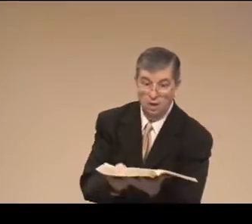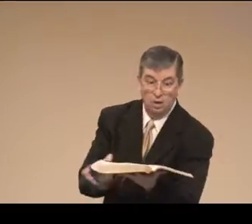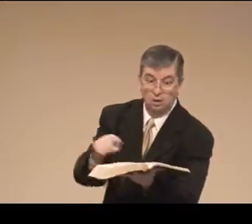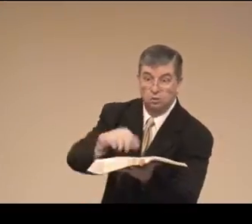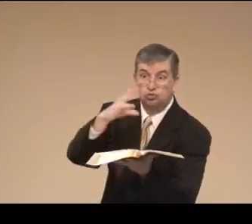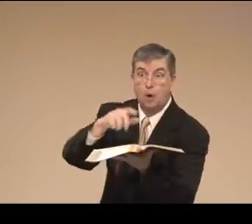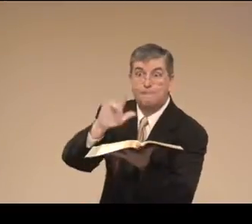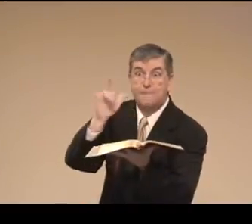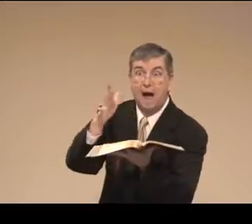in Scripture.